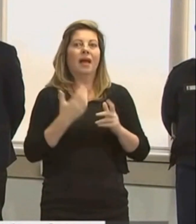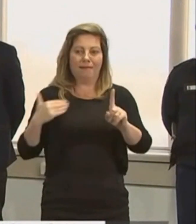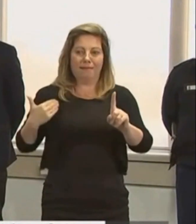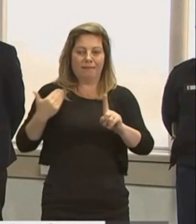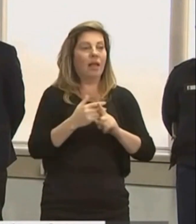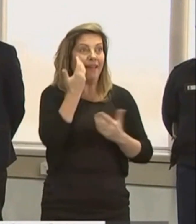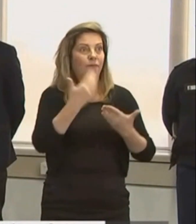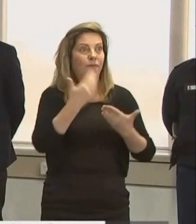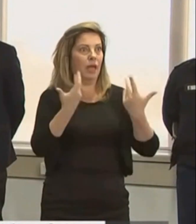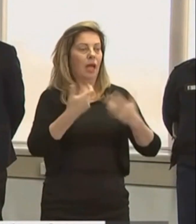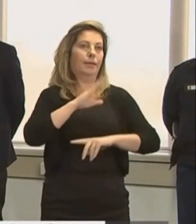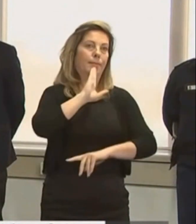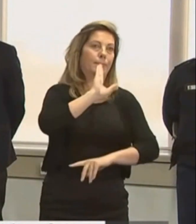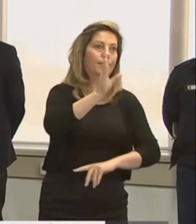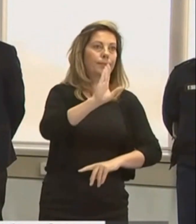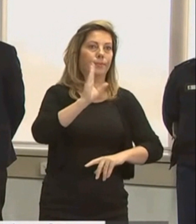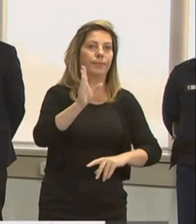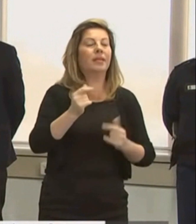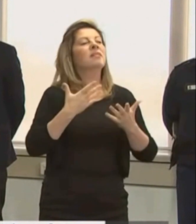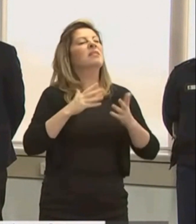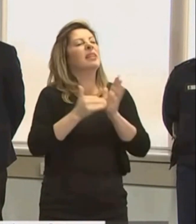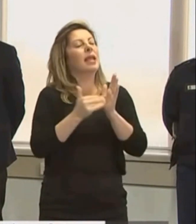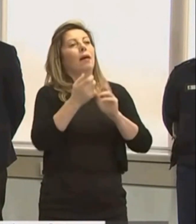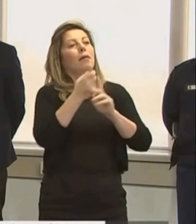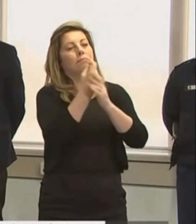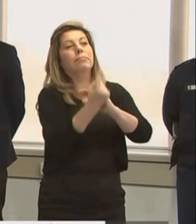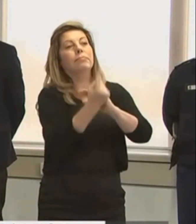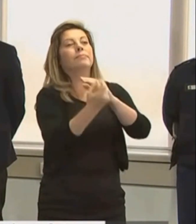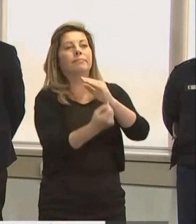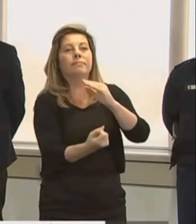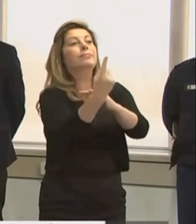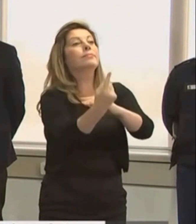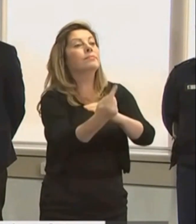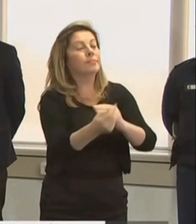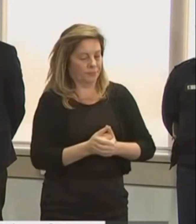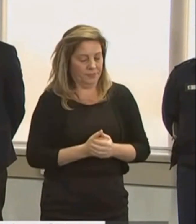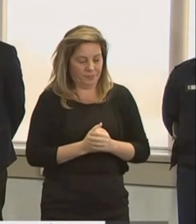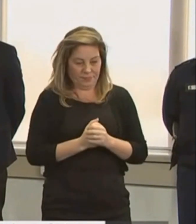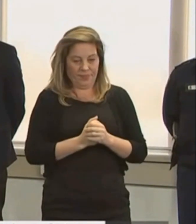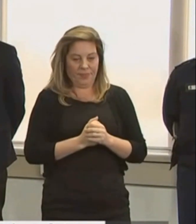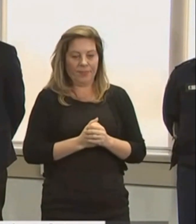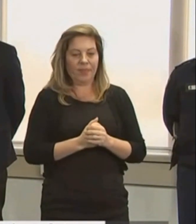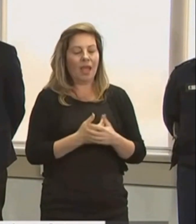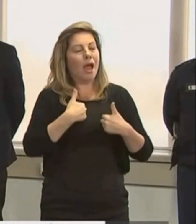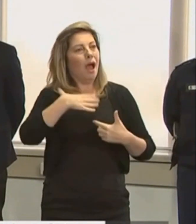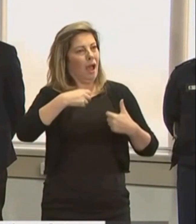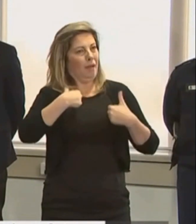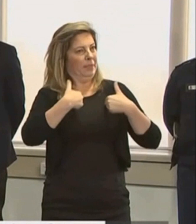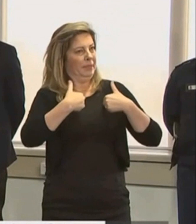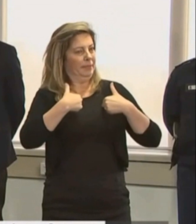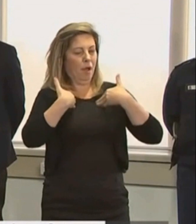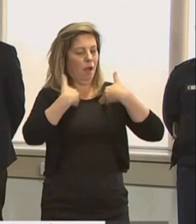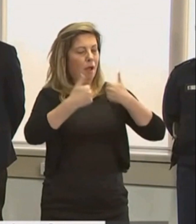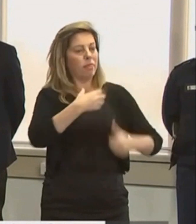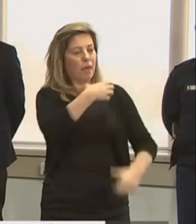if we don't see any upswing, then that's the way it'll be. And I just want to I think it's opportune for me as Health